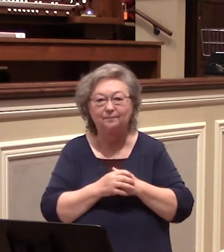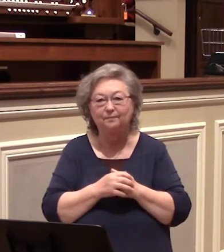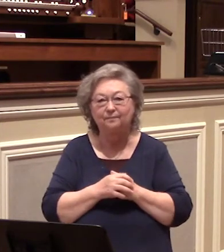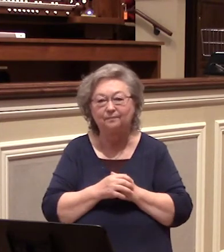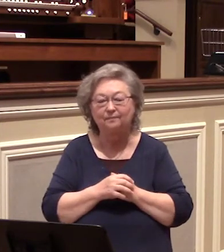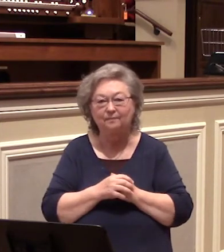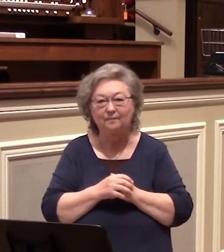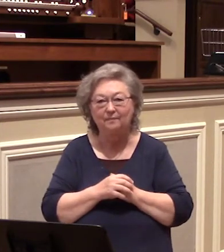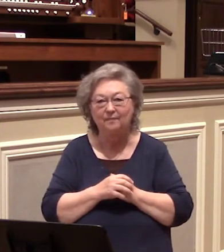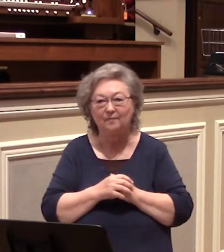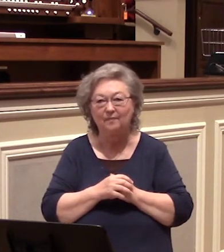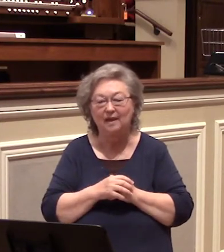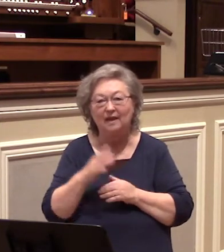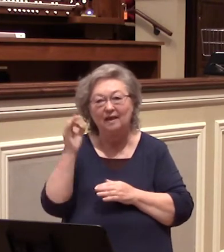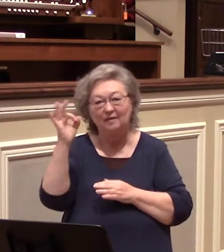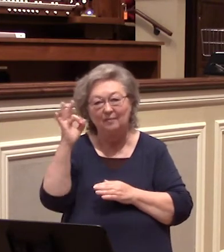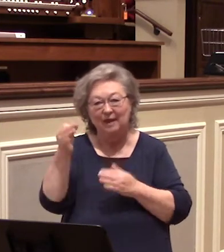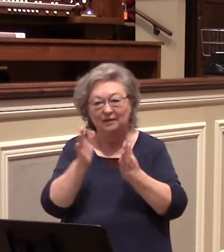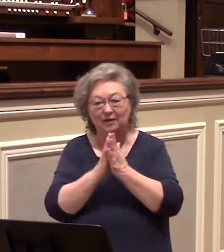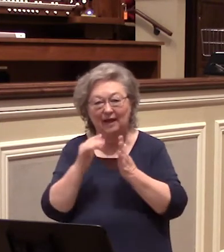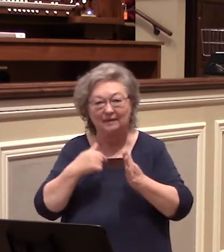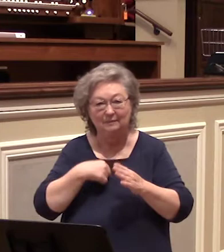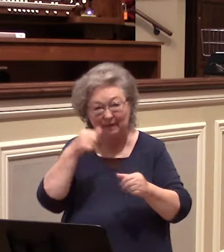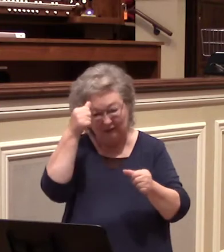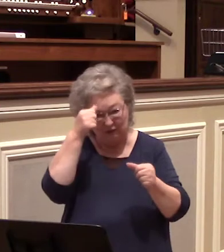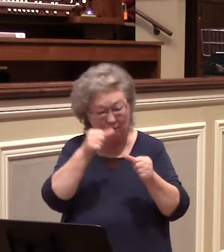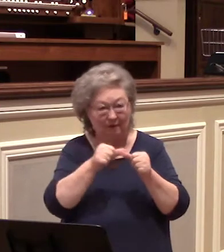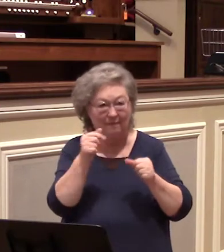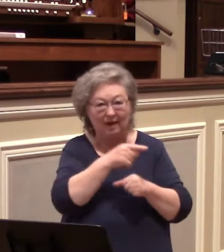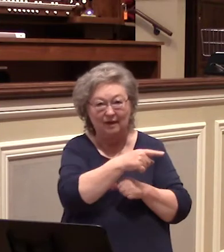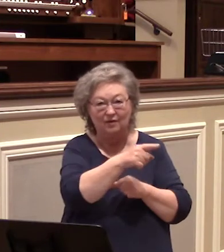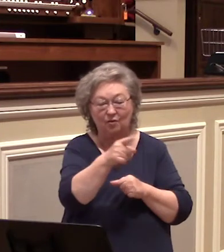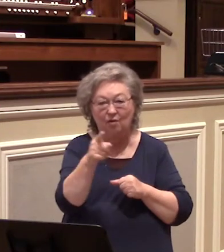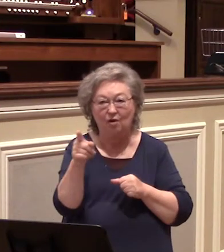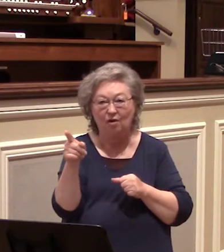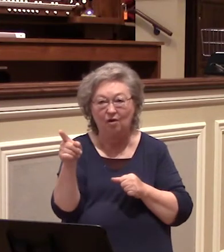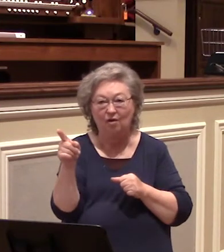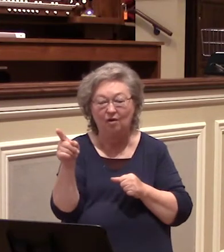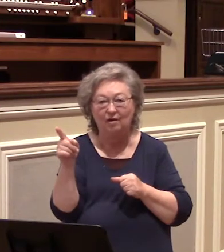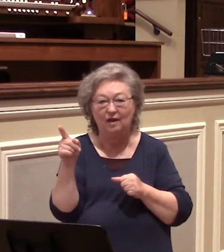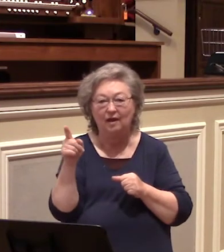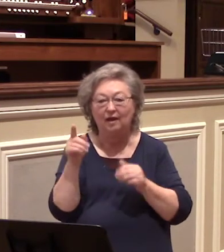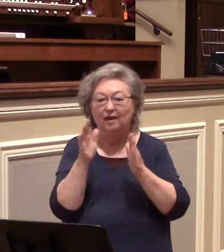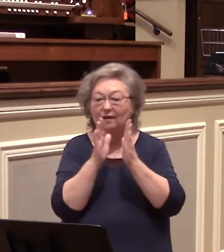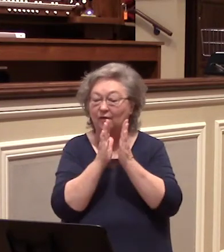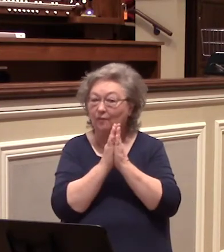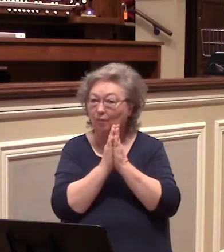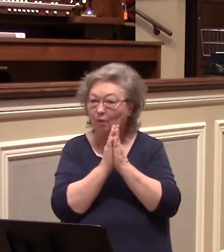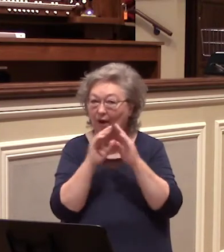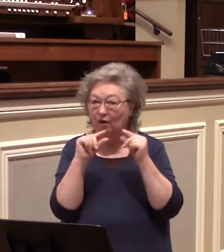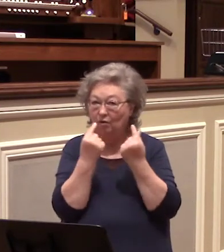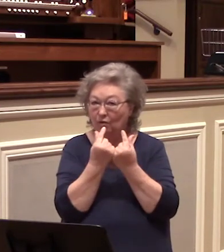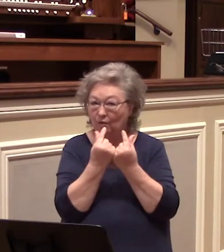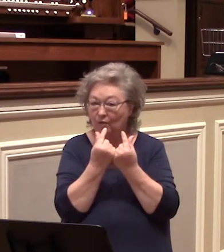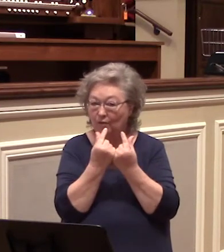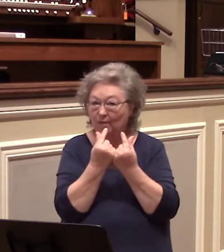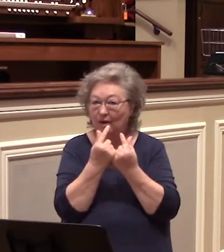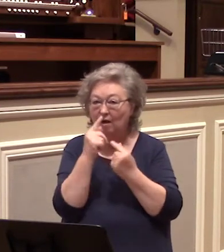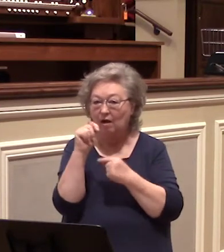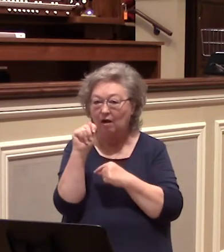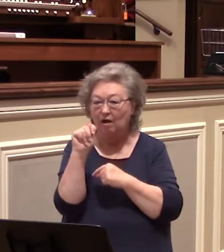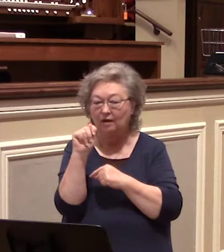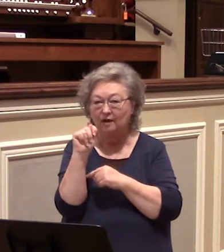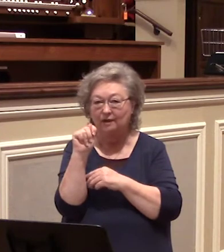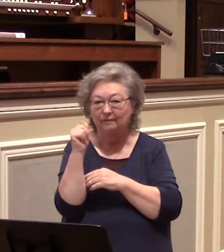moment. Pastor asked me to remind you mighty men of prayer. If you're part of that prayer group that meets on Tuesday mornings at 6:30, you will be meeting